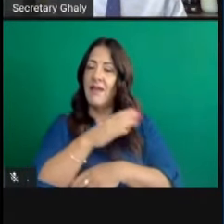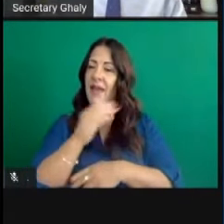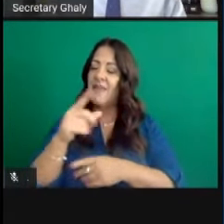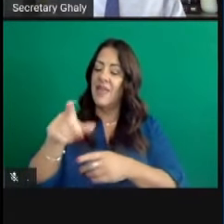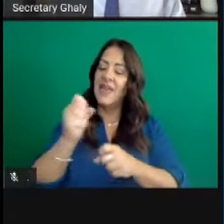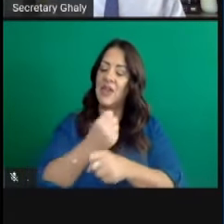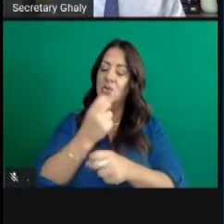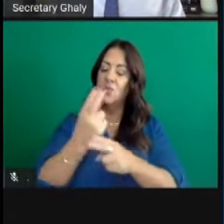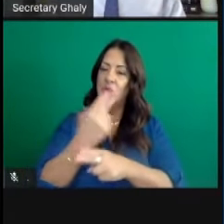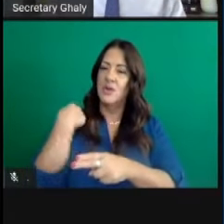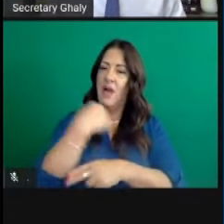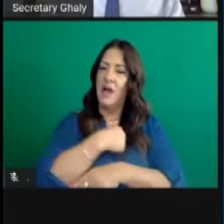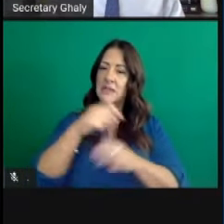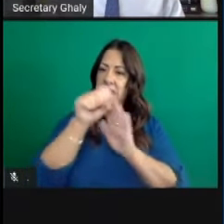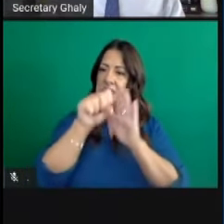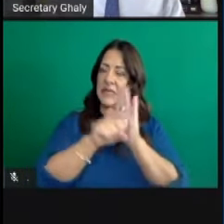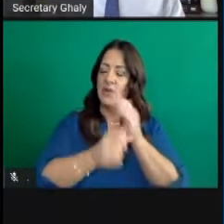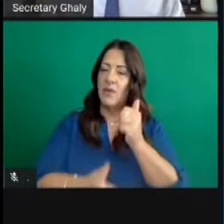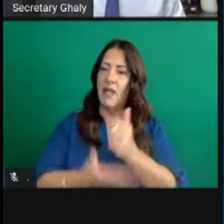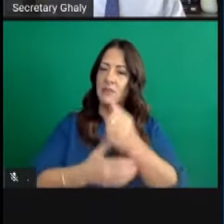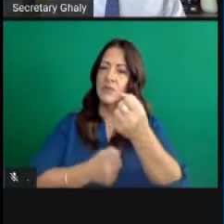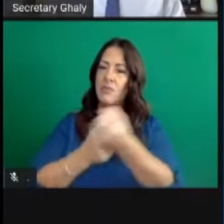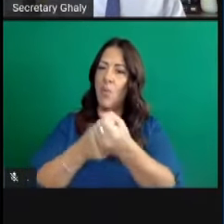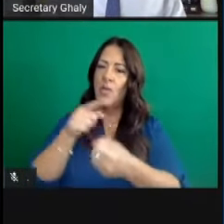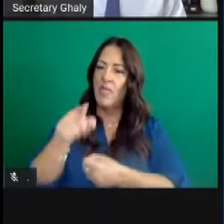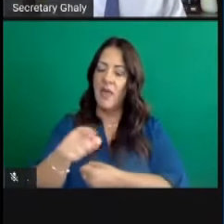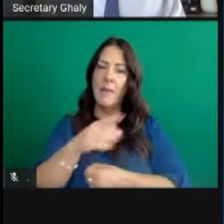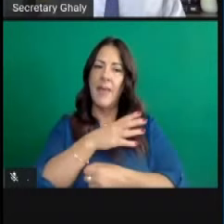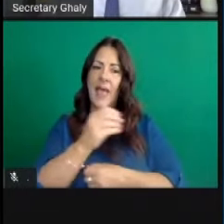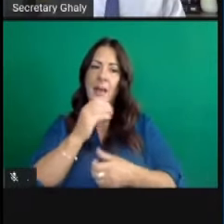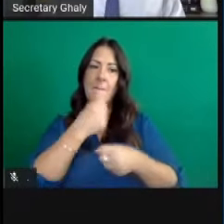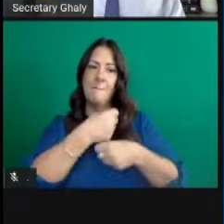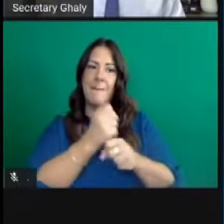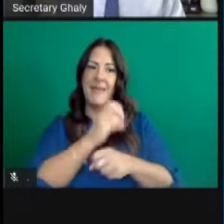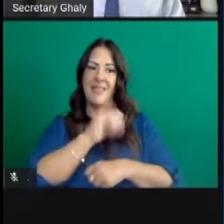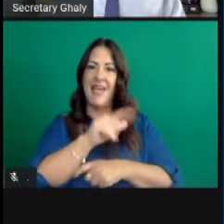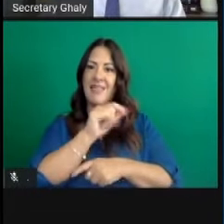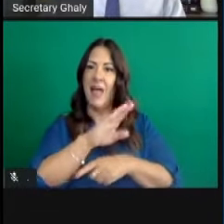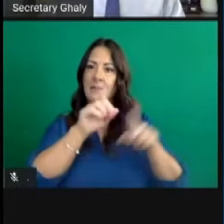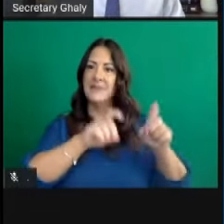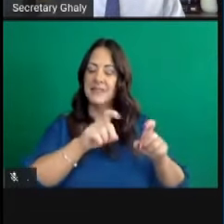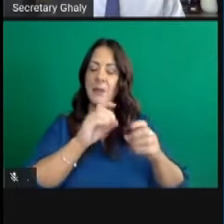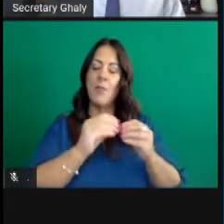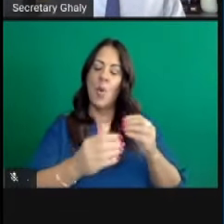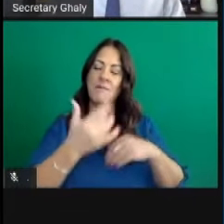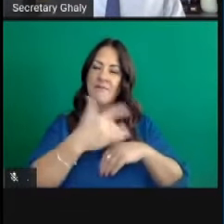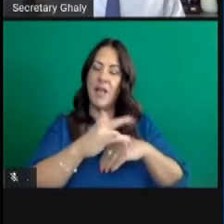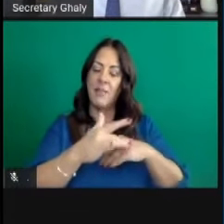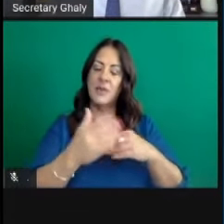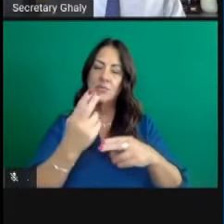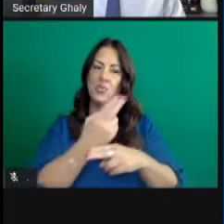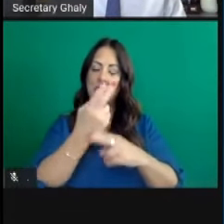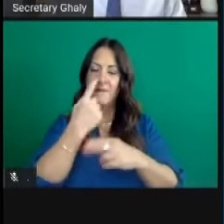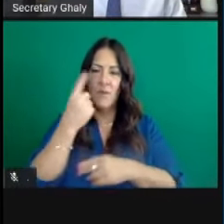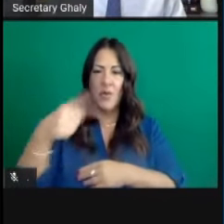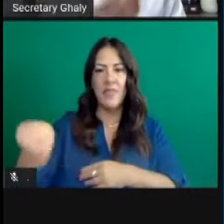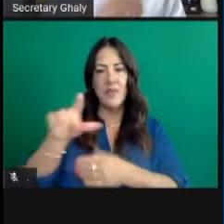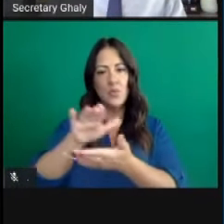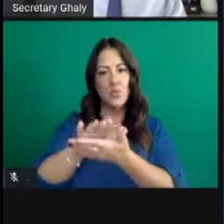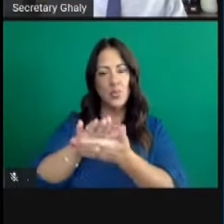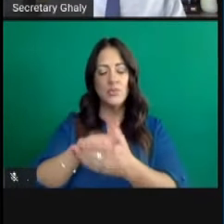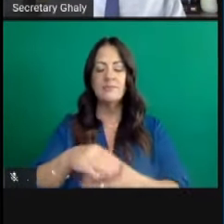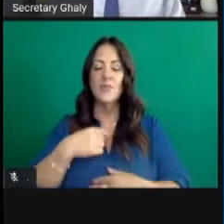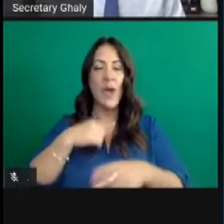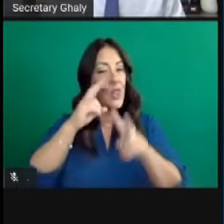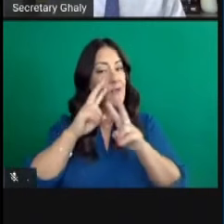how quickly we can make this resource available. I look forward to the days and weeks ahead as we bring